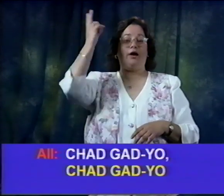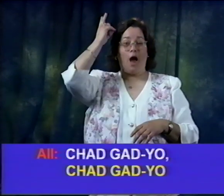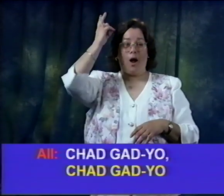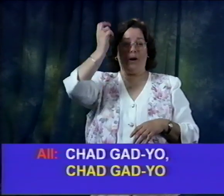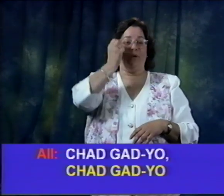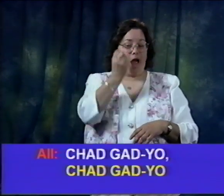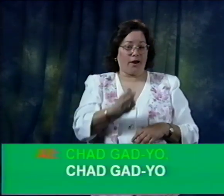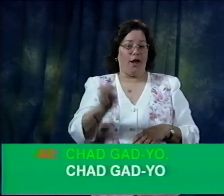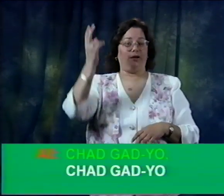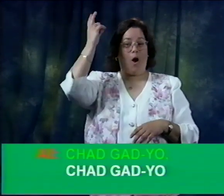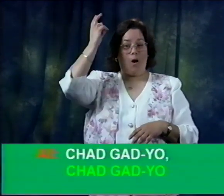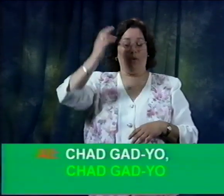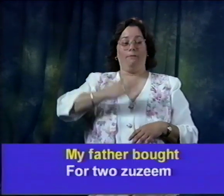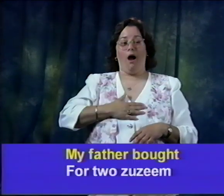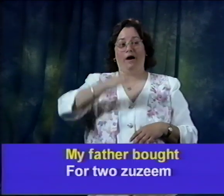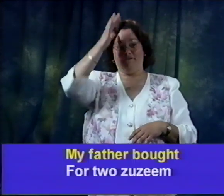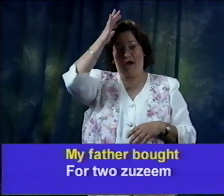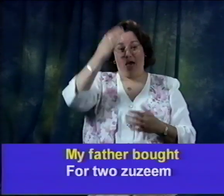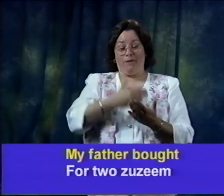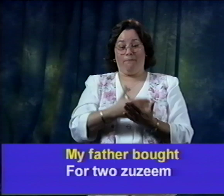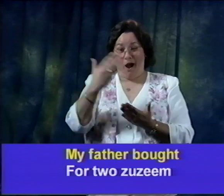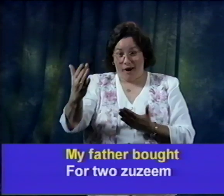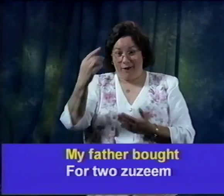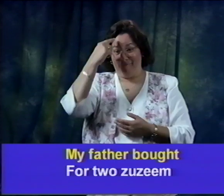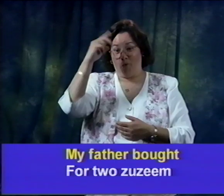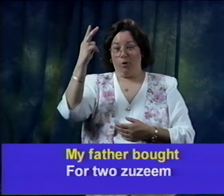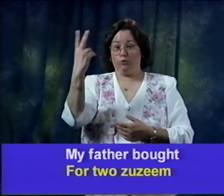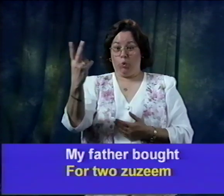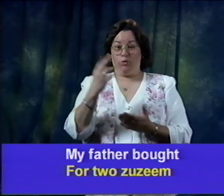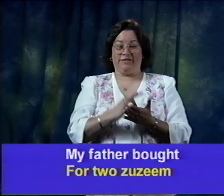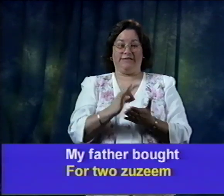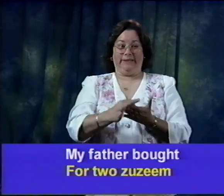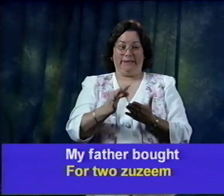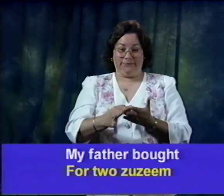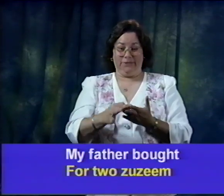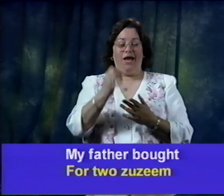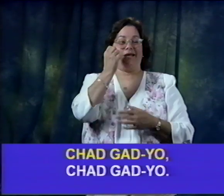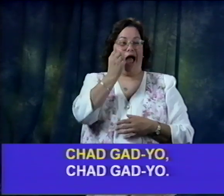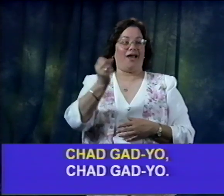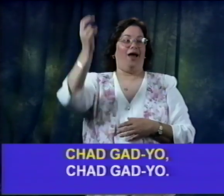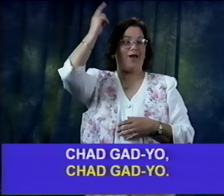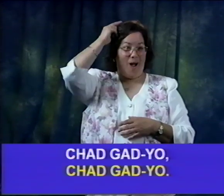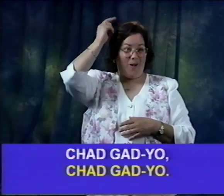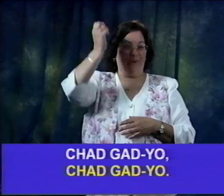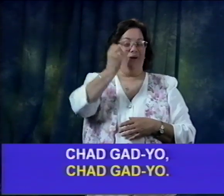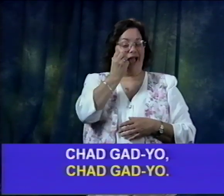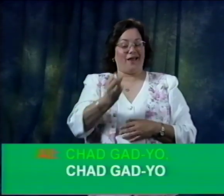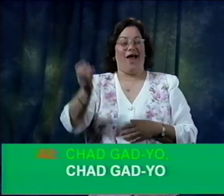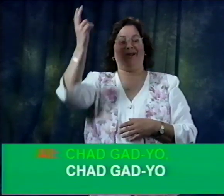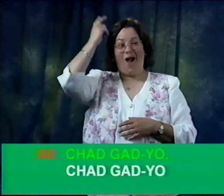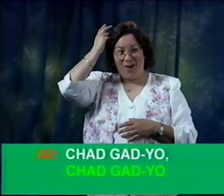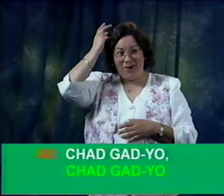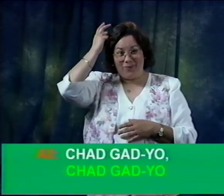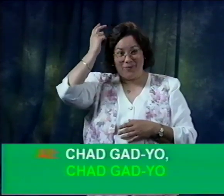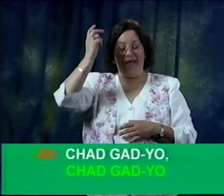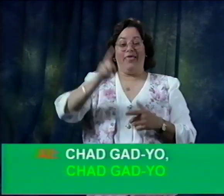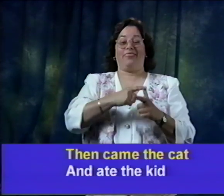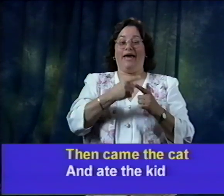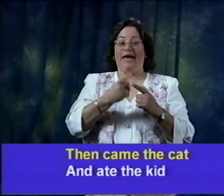Had Gad Yah, Had Gad Yah, my father bought for 2 zuzim. Had Gad Yah, Had Gad Yah.